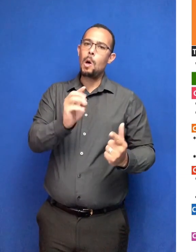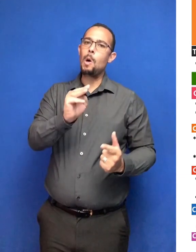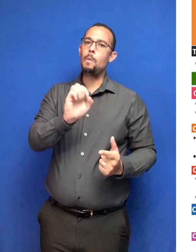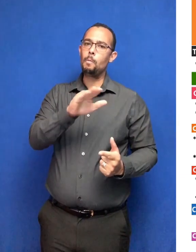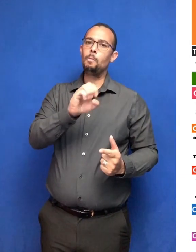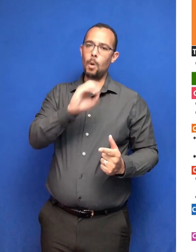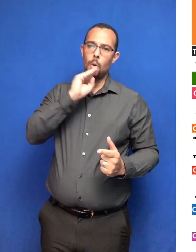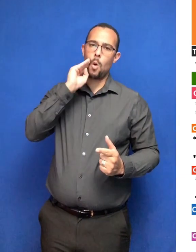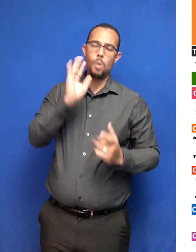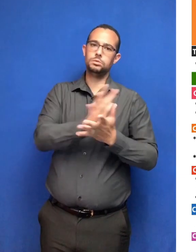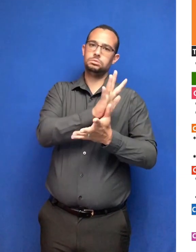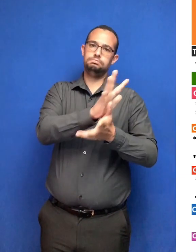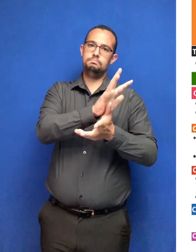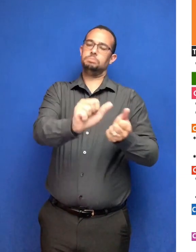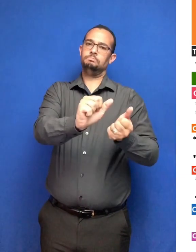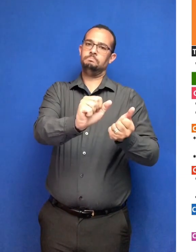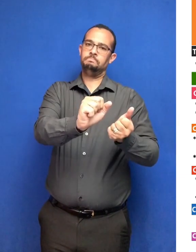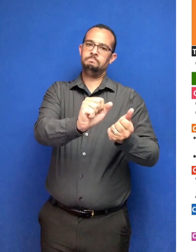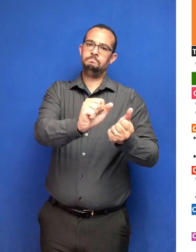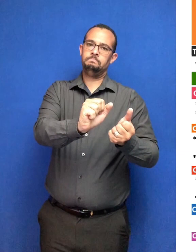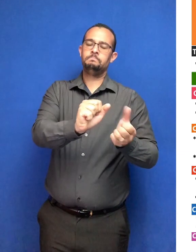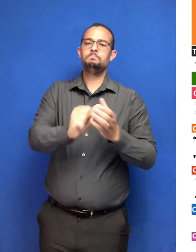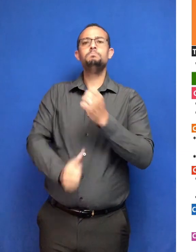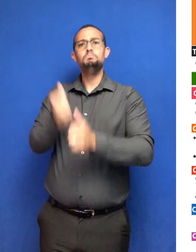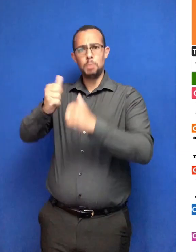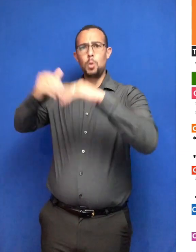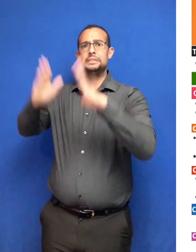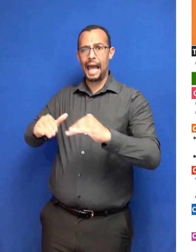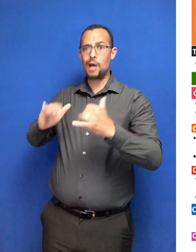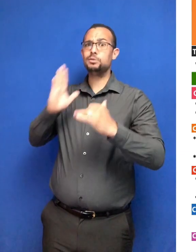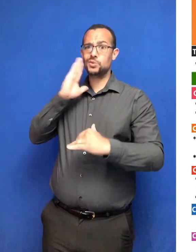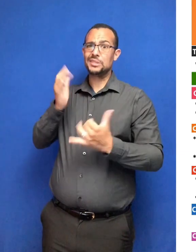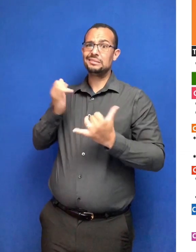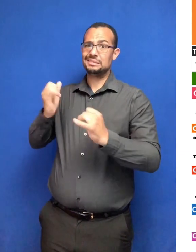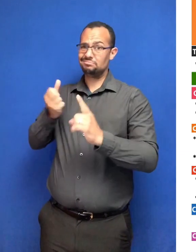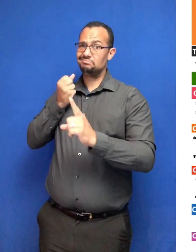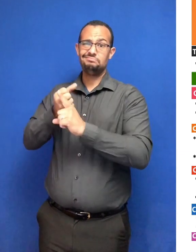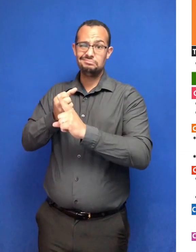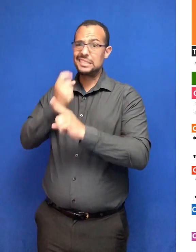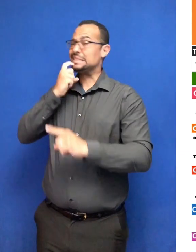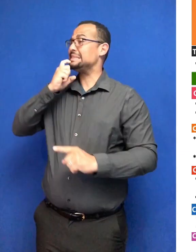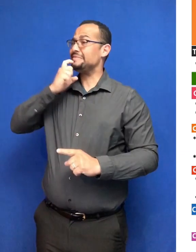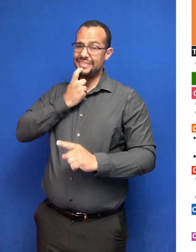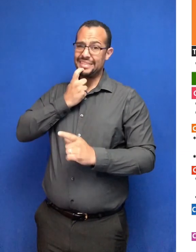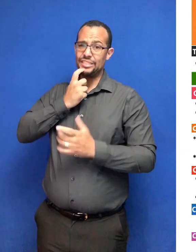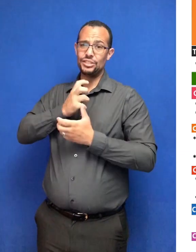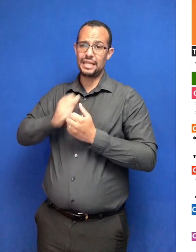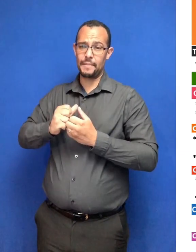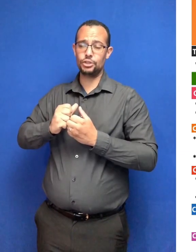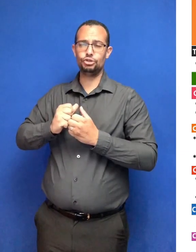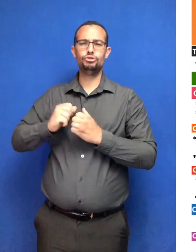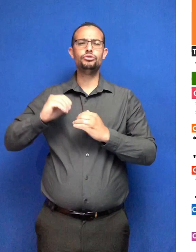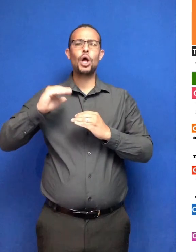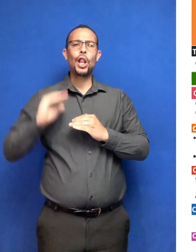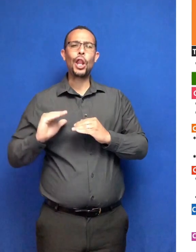Most homes are going to have severe damage, and low-rise apartments